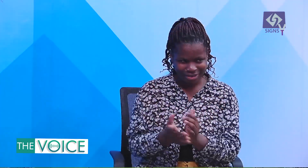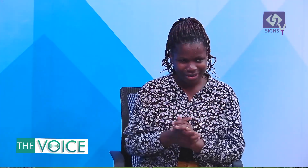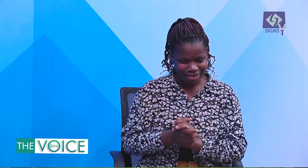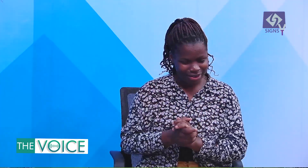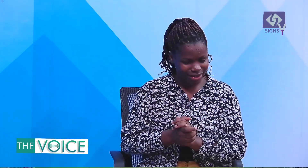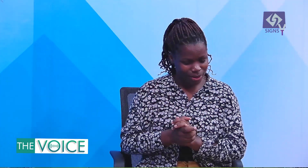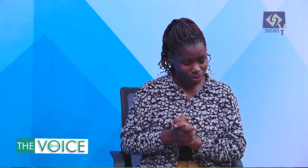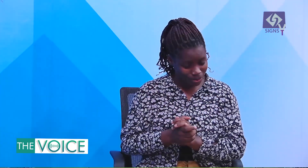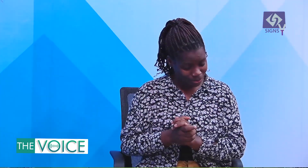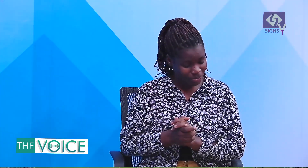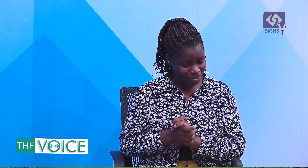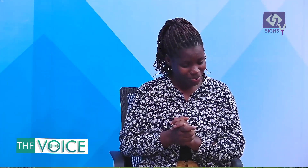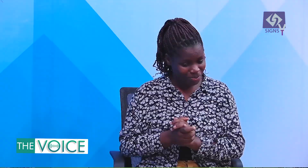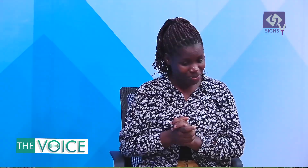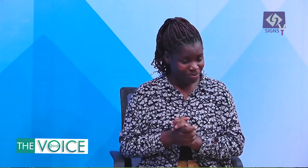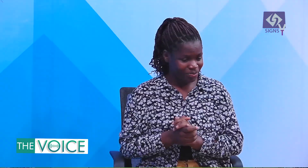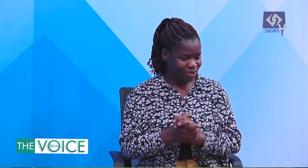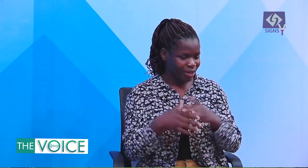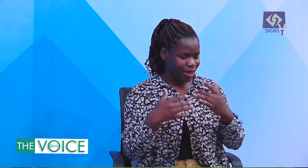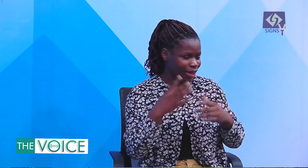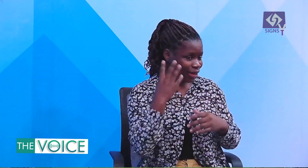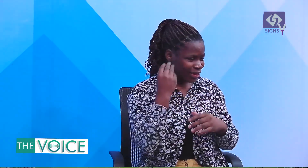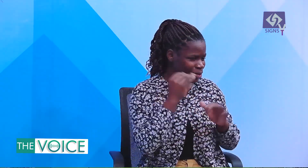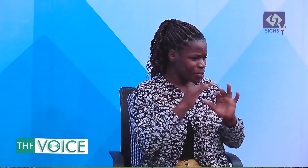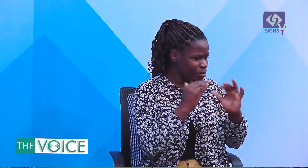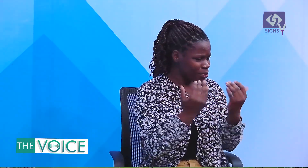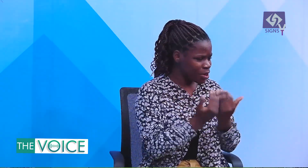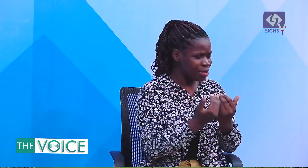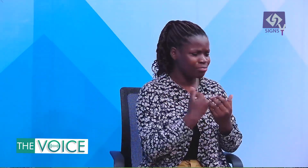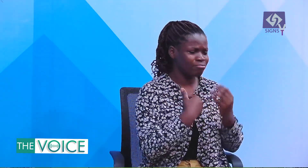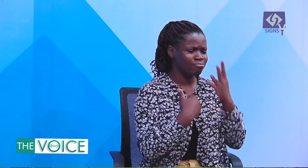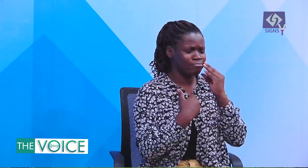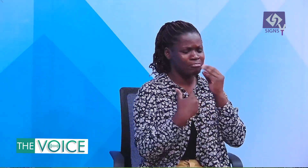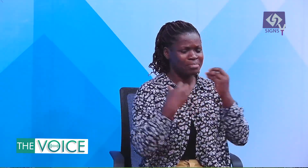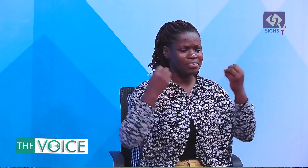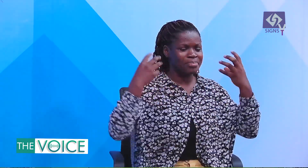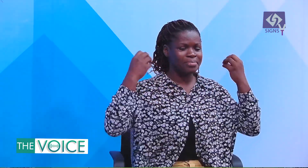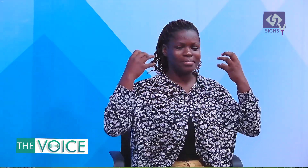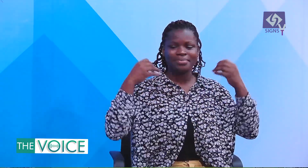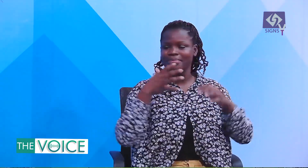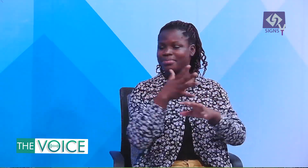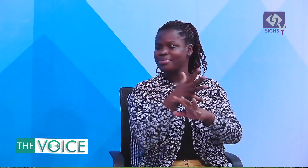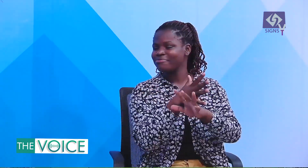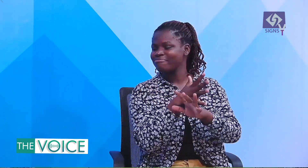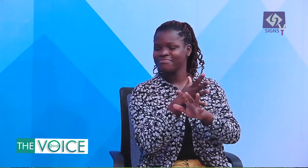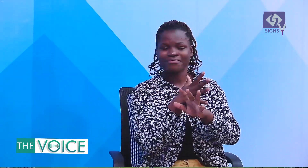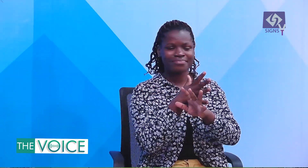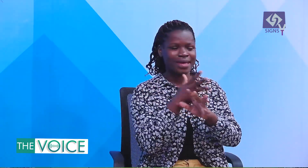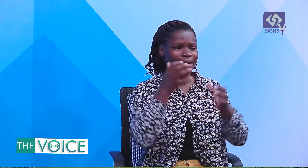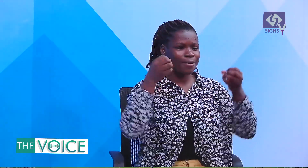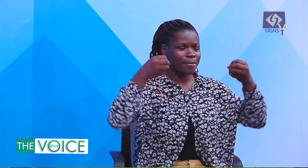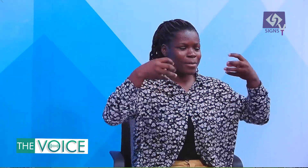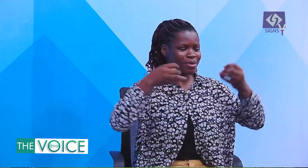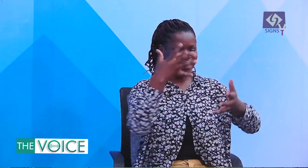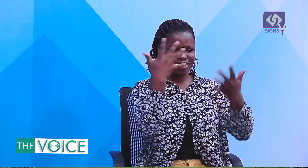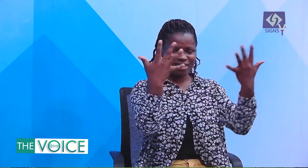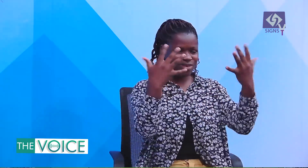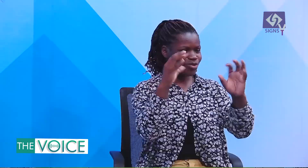we get to see some differences. In the hearing world, we just get to sit down